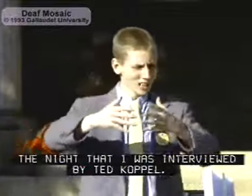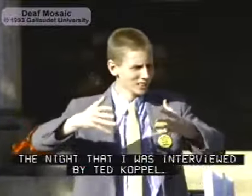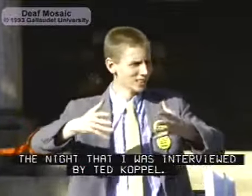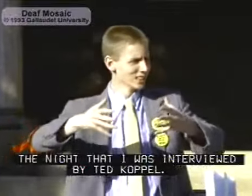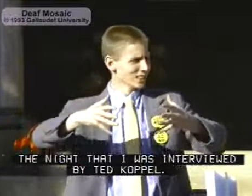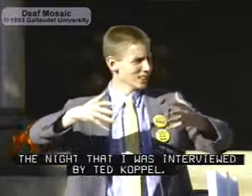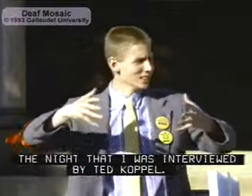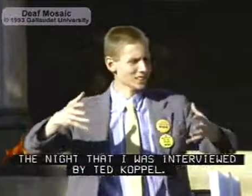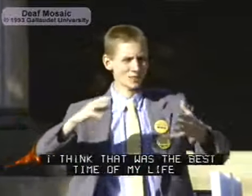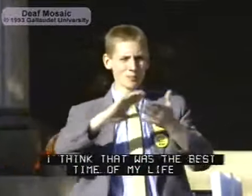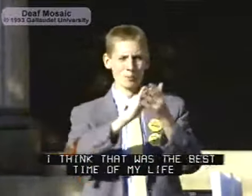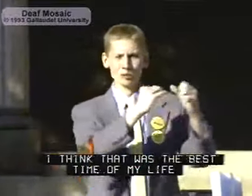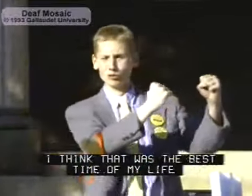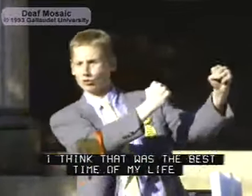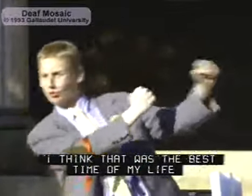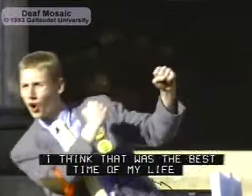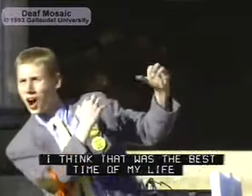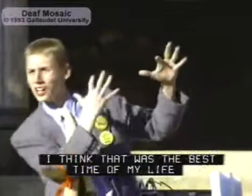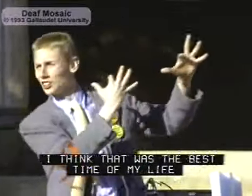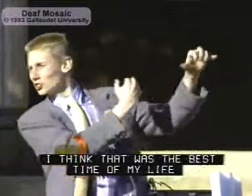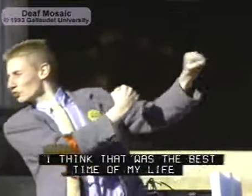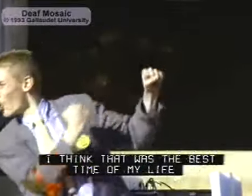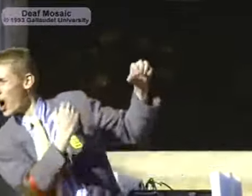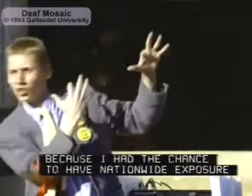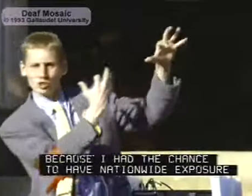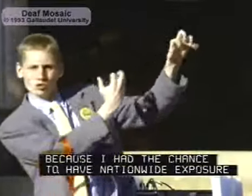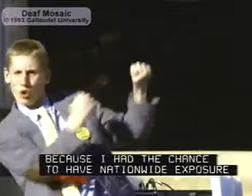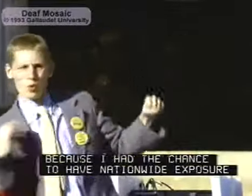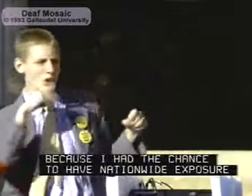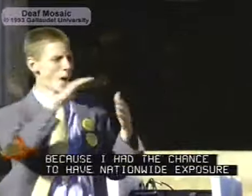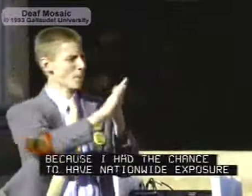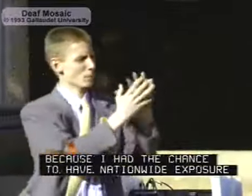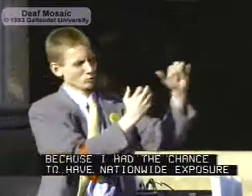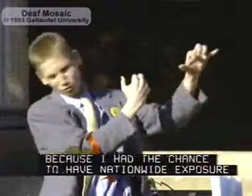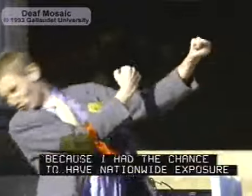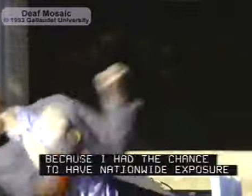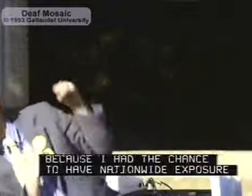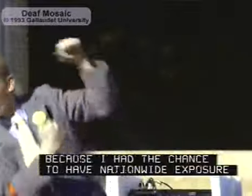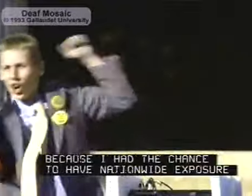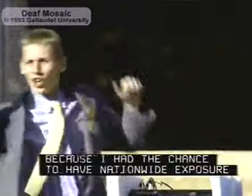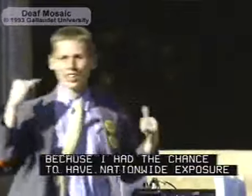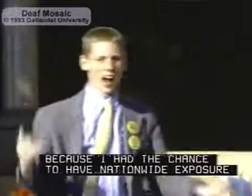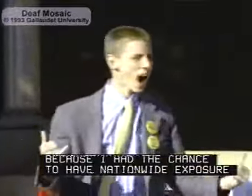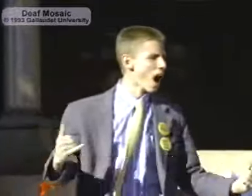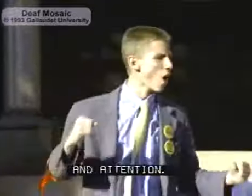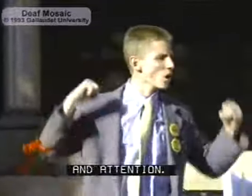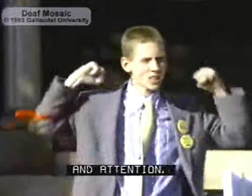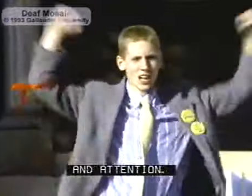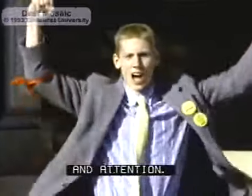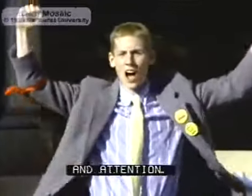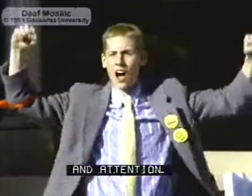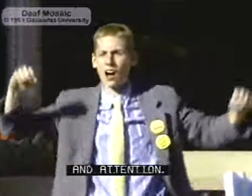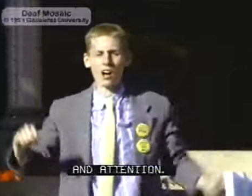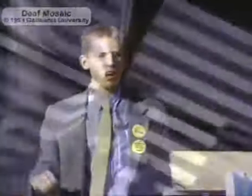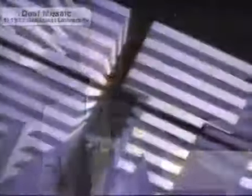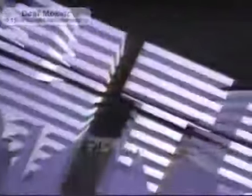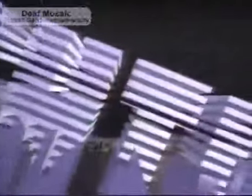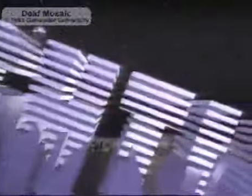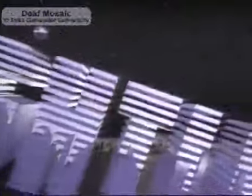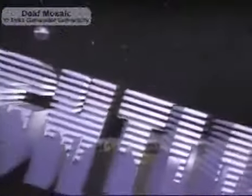Koppel. I think that was the best time of my life because I had the chance to have nationwide exposure and attention. News